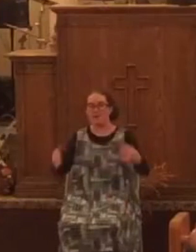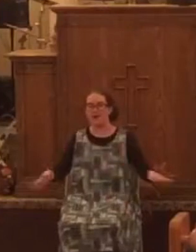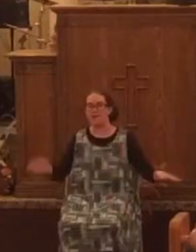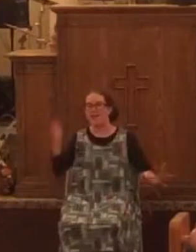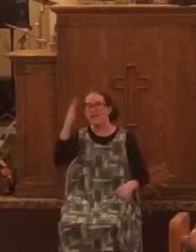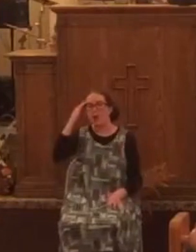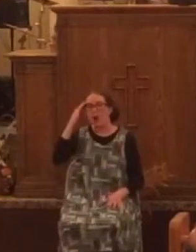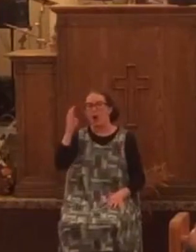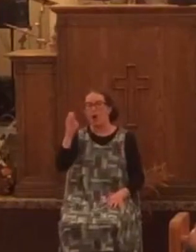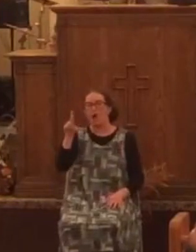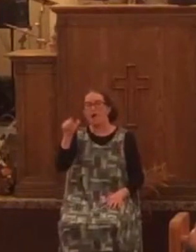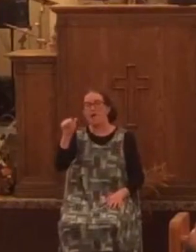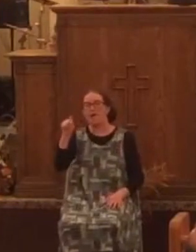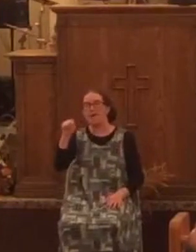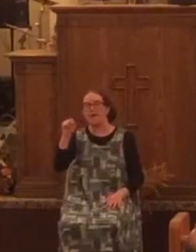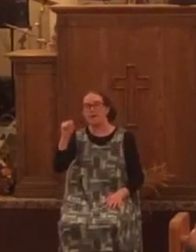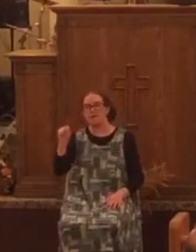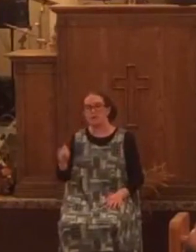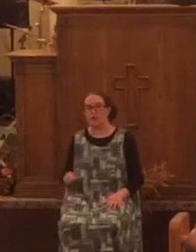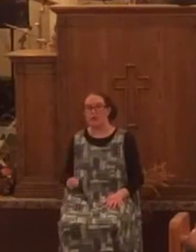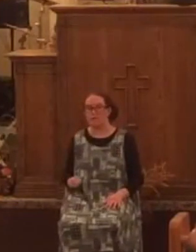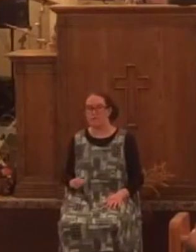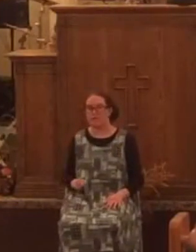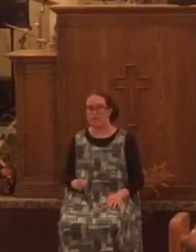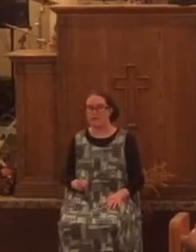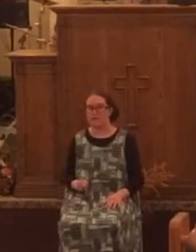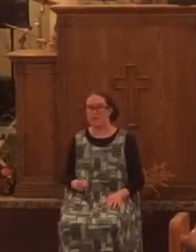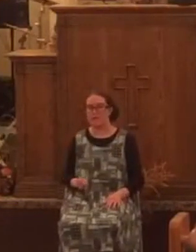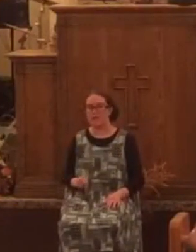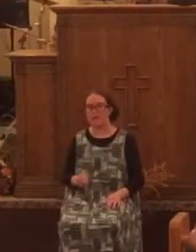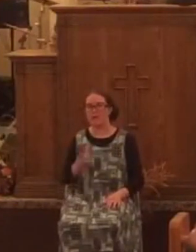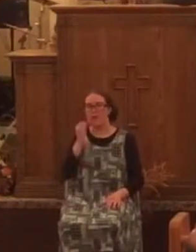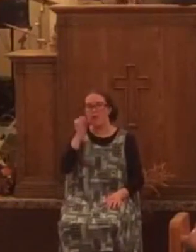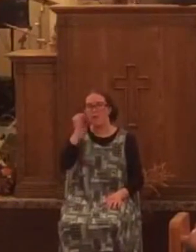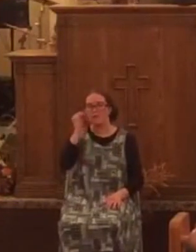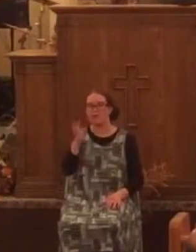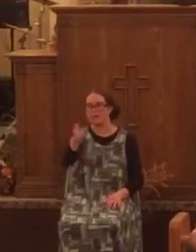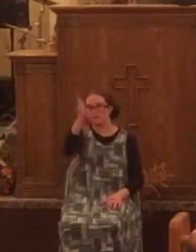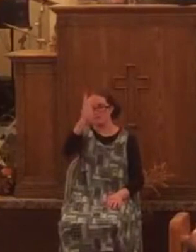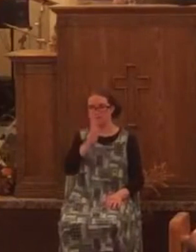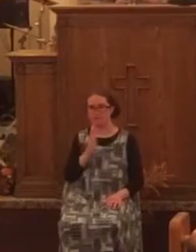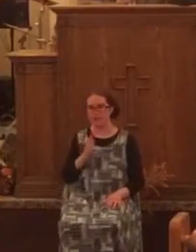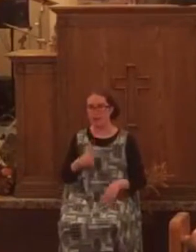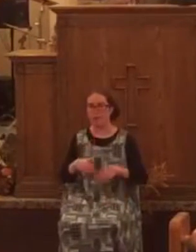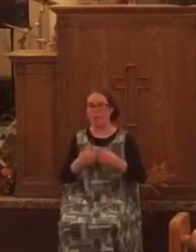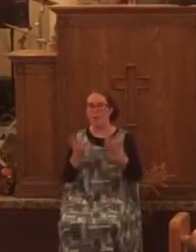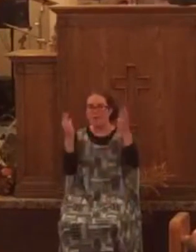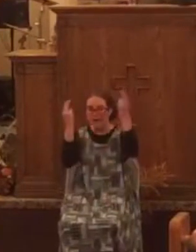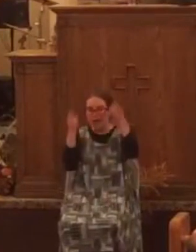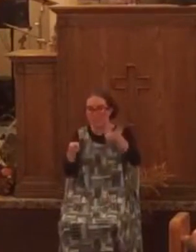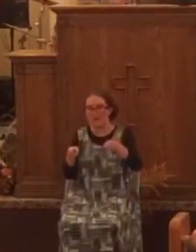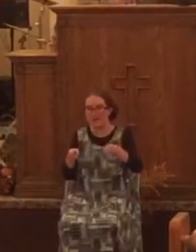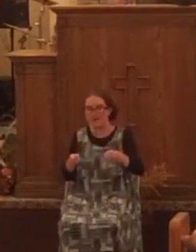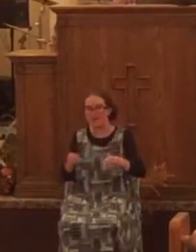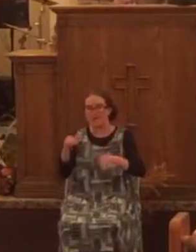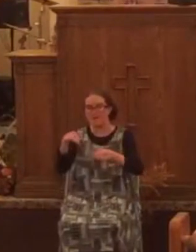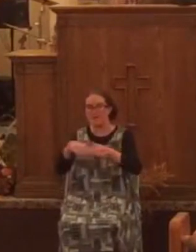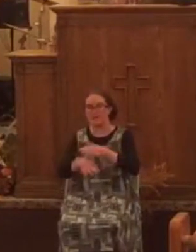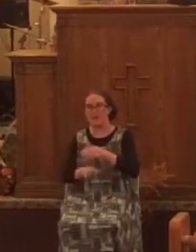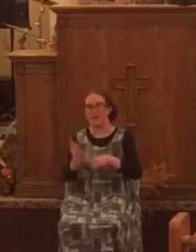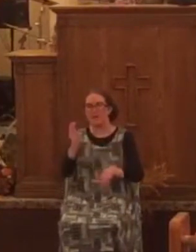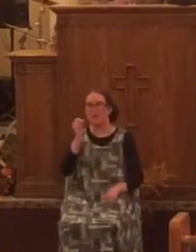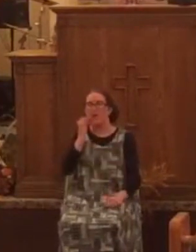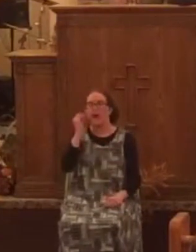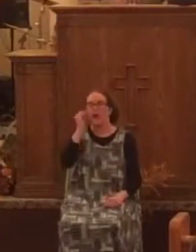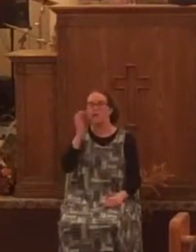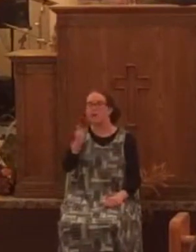know the elation, amen, of the house of God, and amen, what can happen, amen, inside of the house